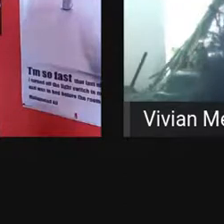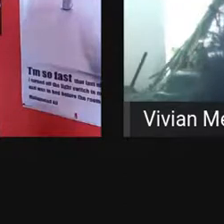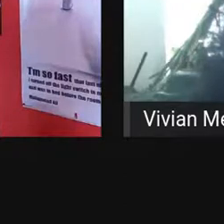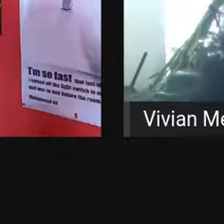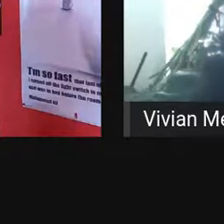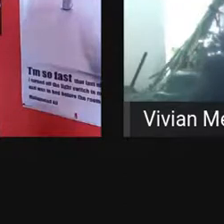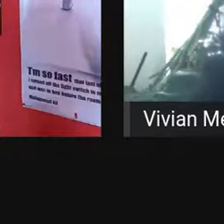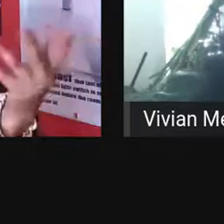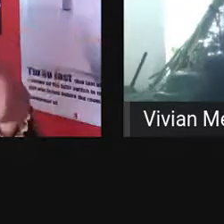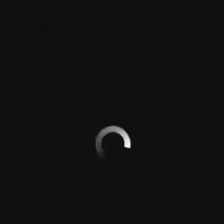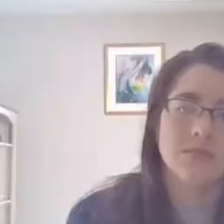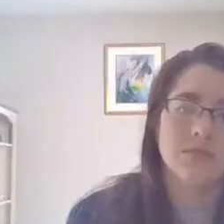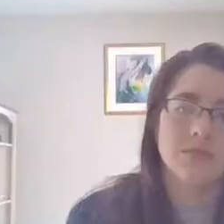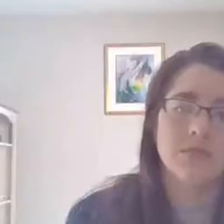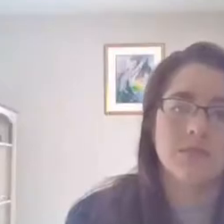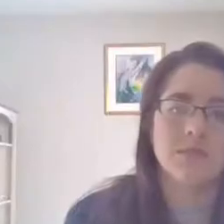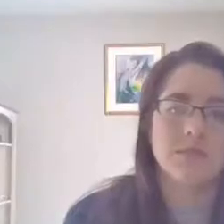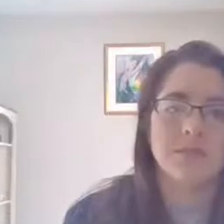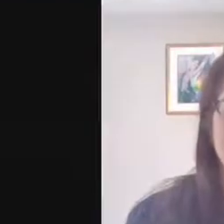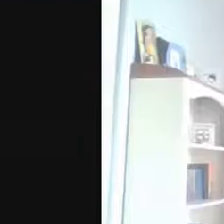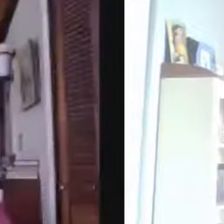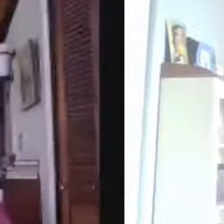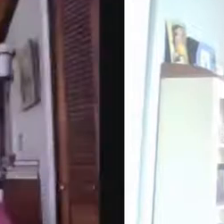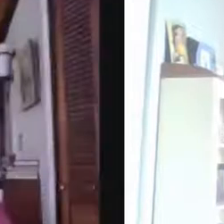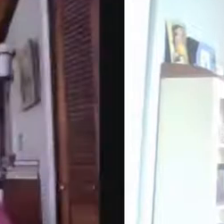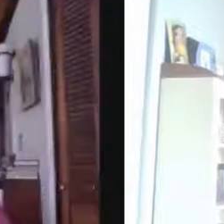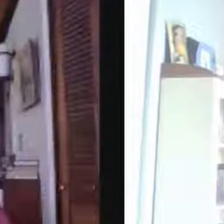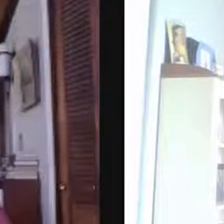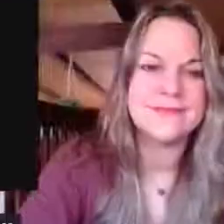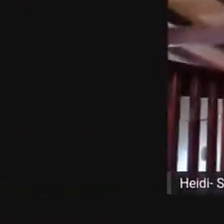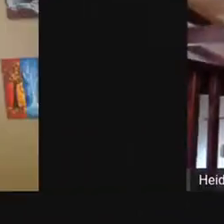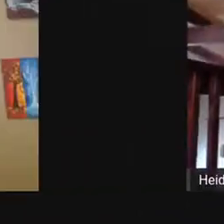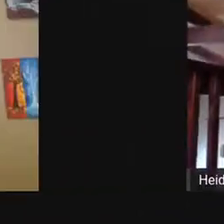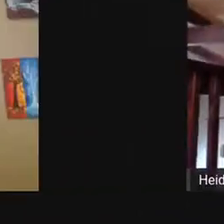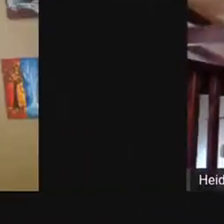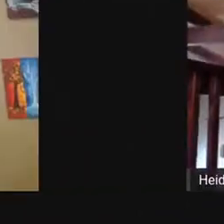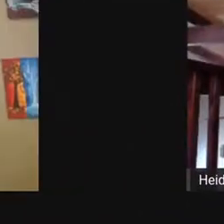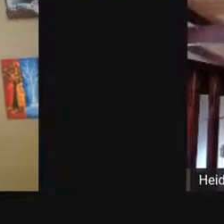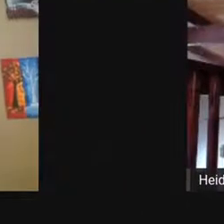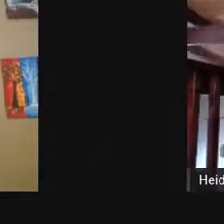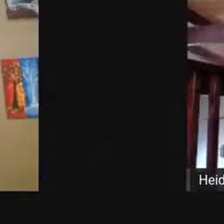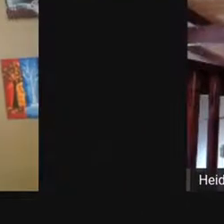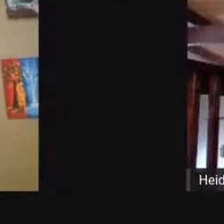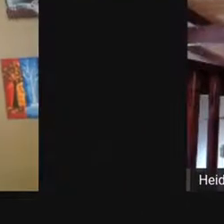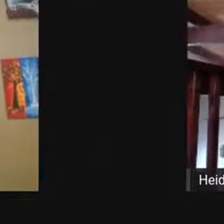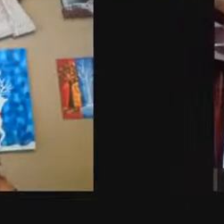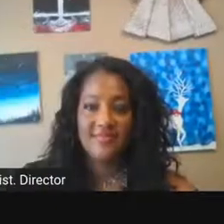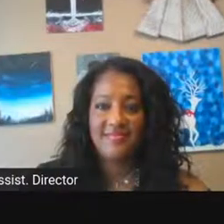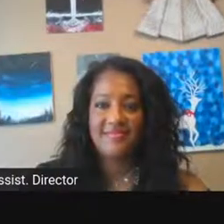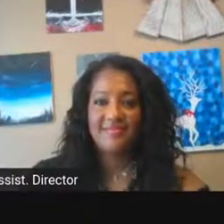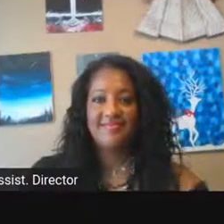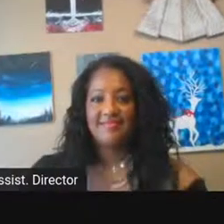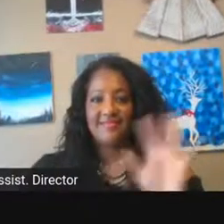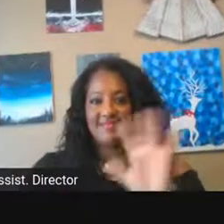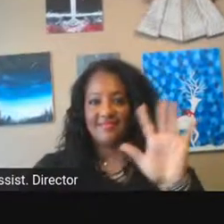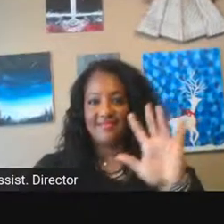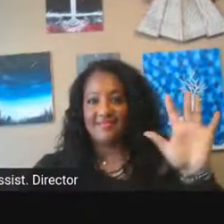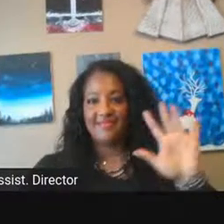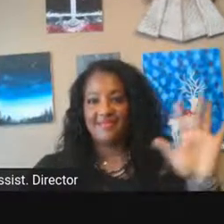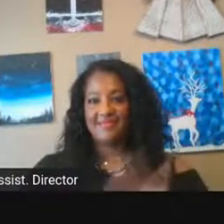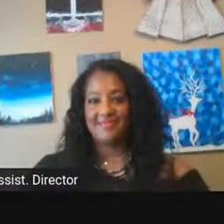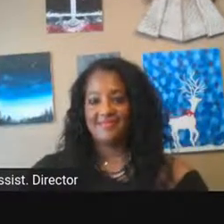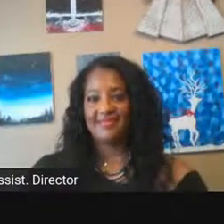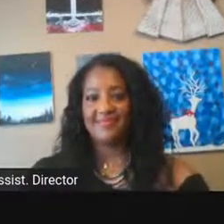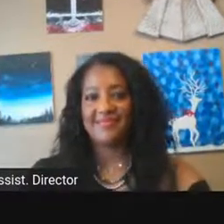we got panelists up here on the screen. So you get to meet the yellow lady dancer, our vocalist, our